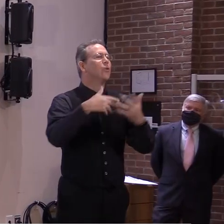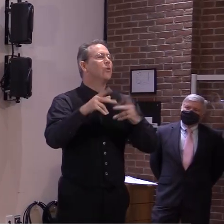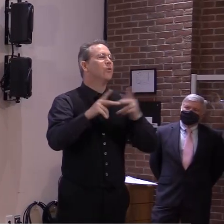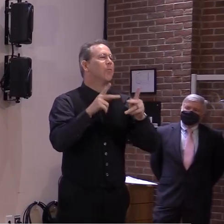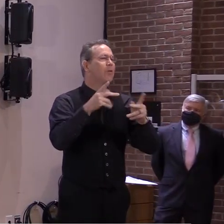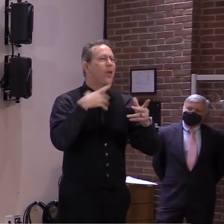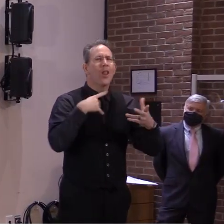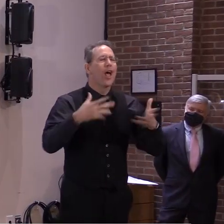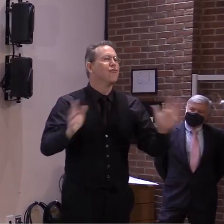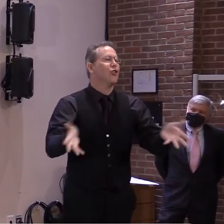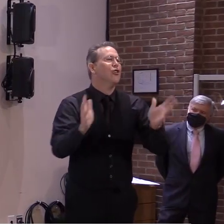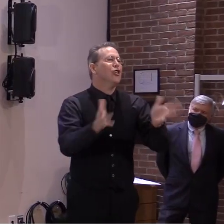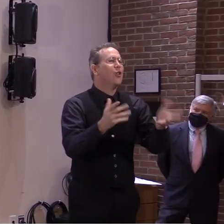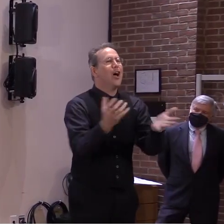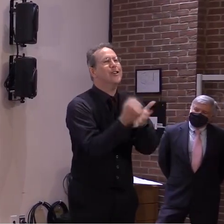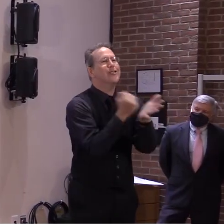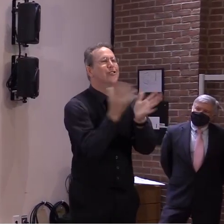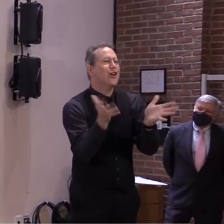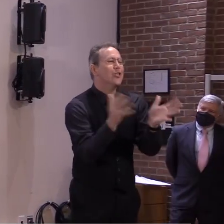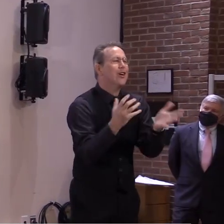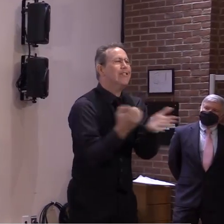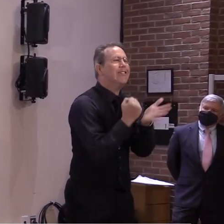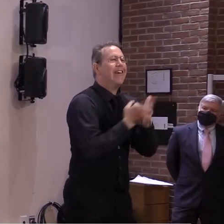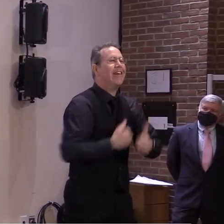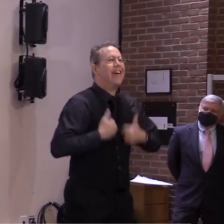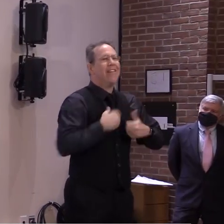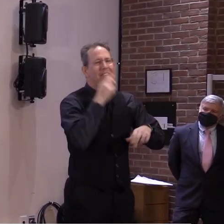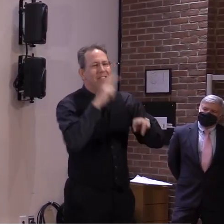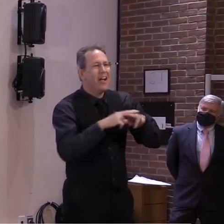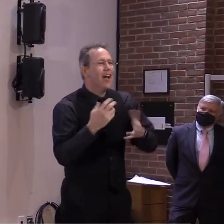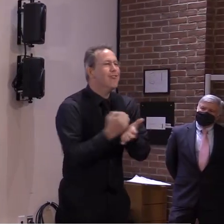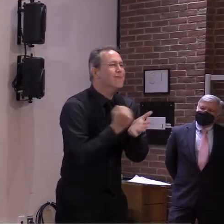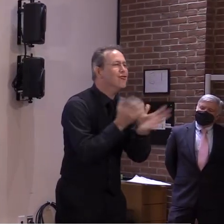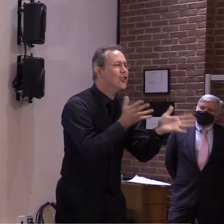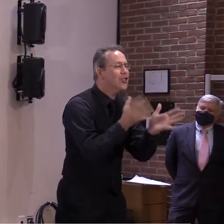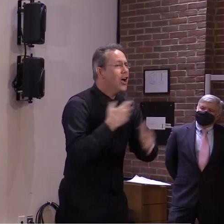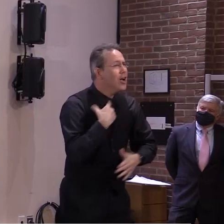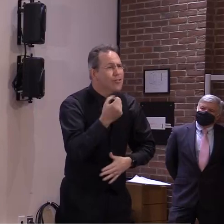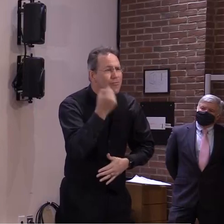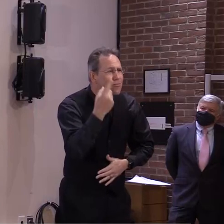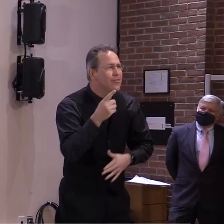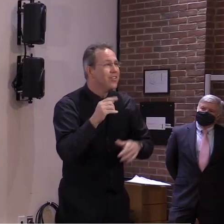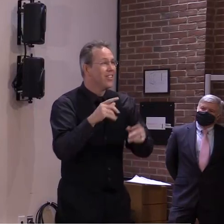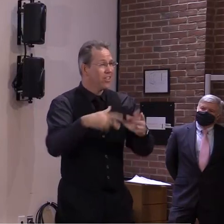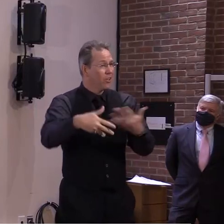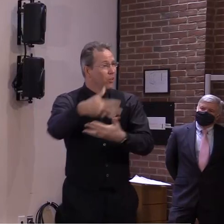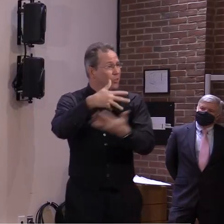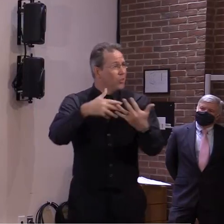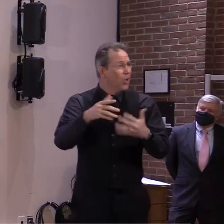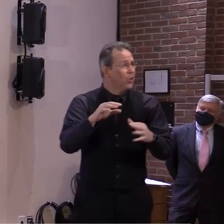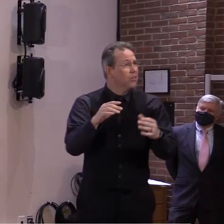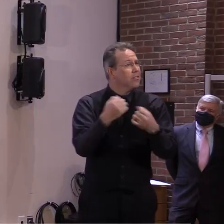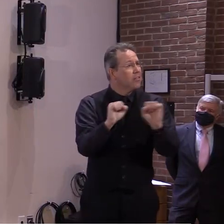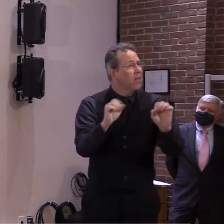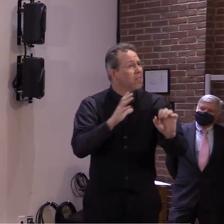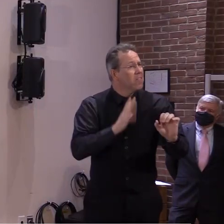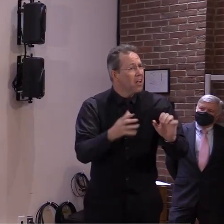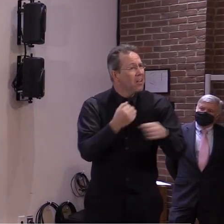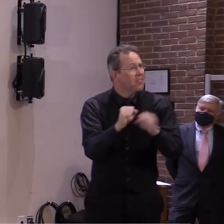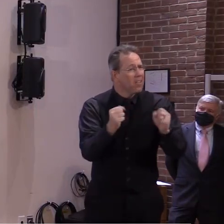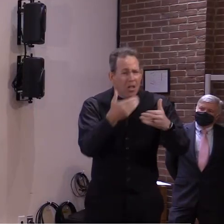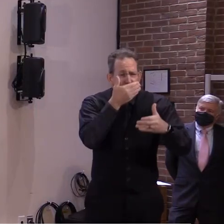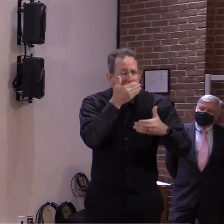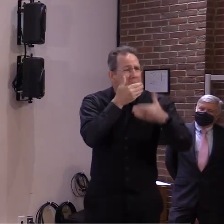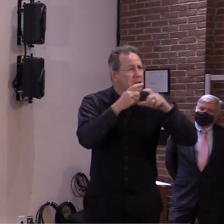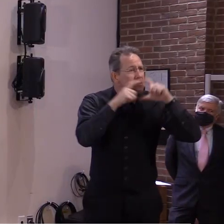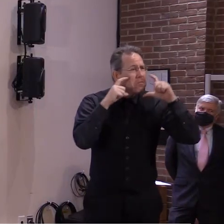one can be socially active in some ways that are not going to be conducive to spreading the virus, and in other ways that